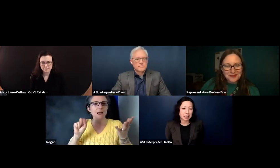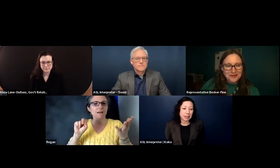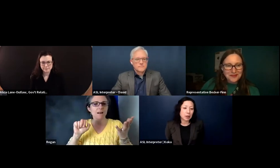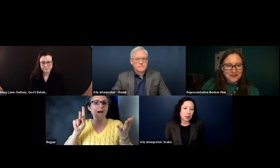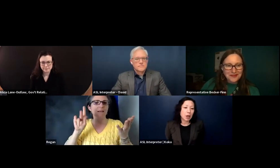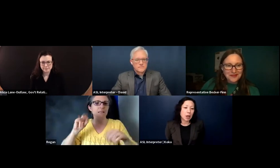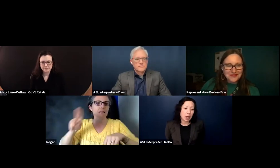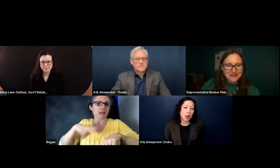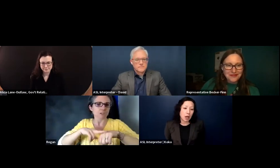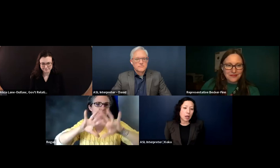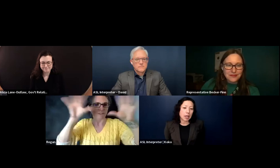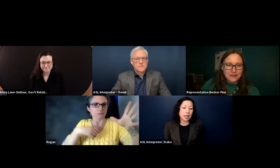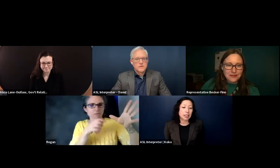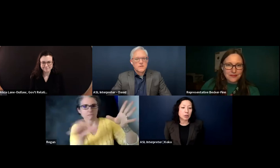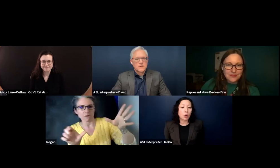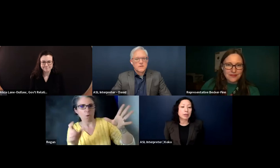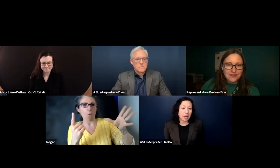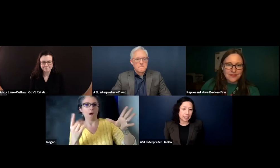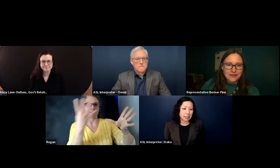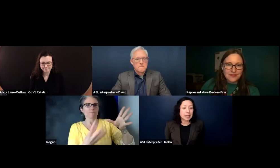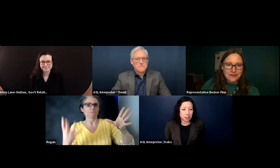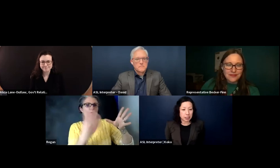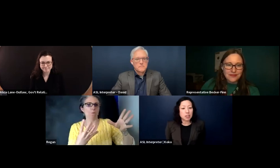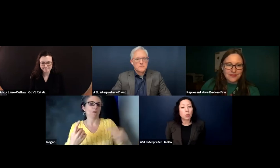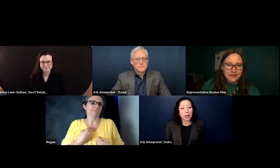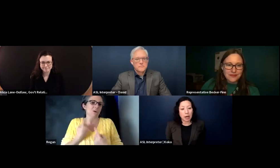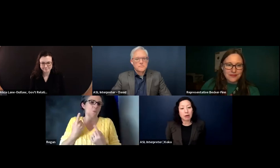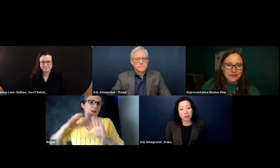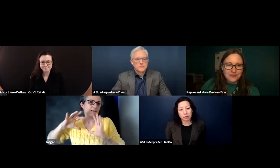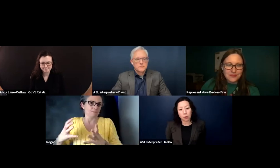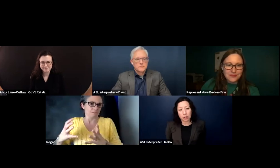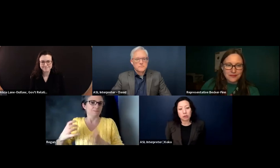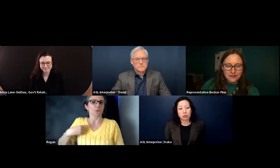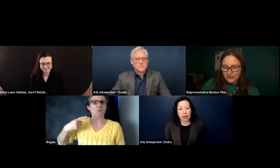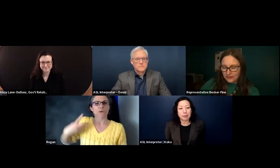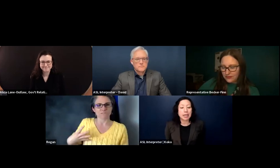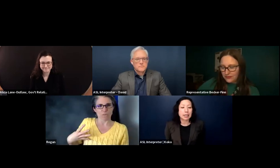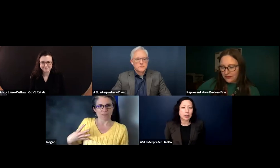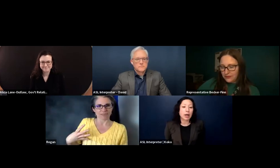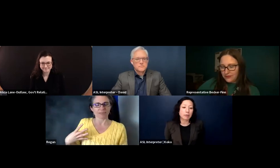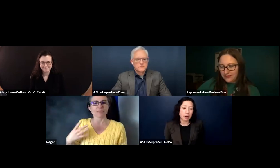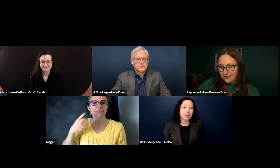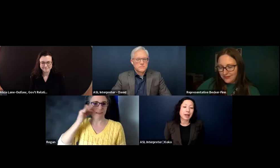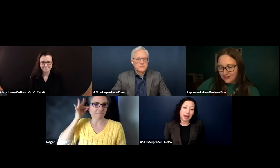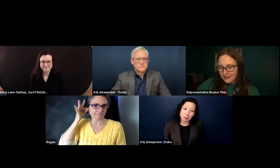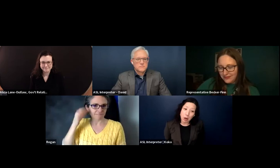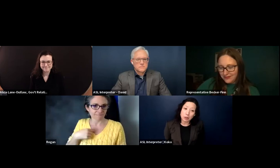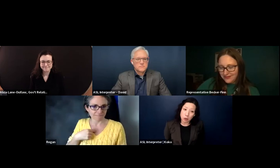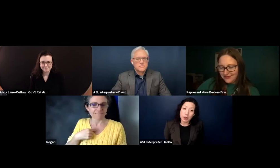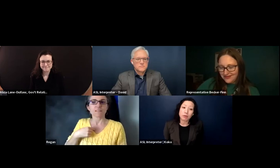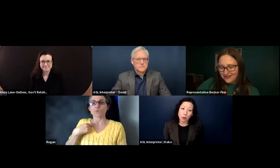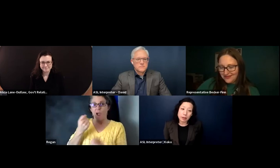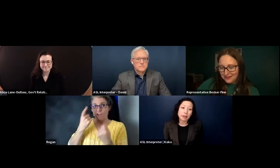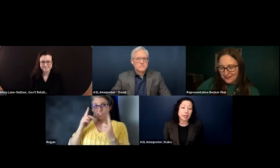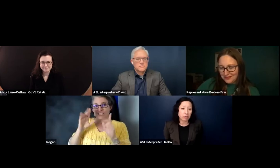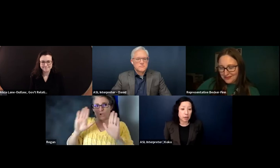in Maine, and it's Wabanaki Nation. It's one of the four tribes. And so I'm from that. I'm